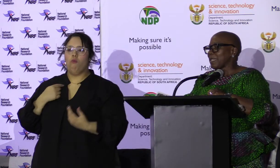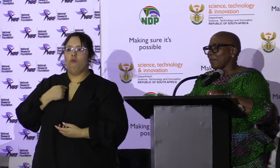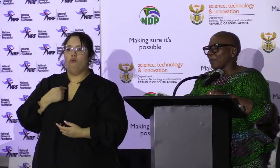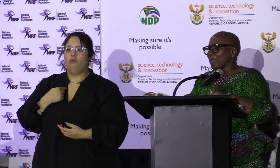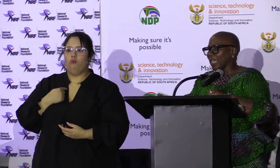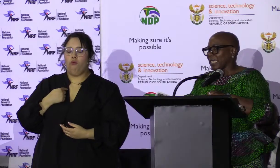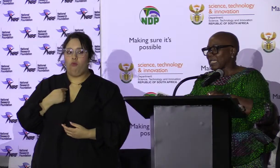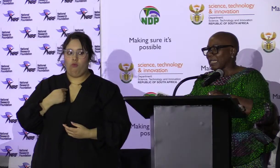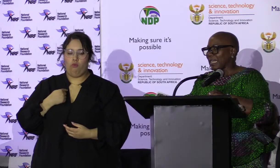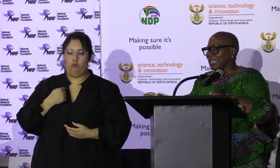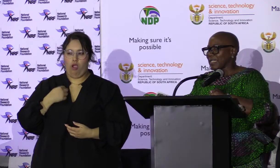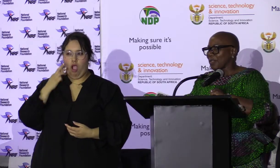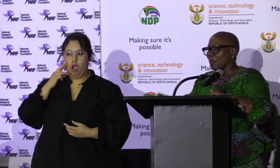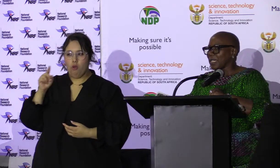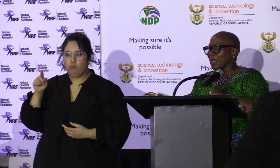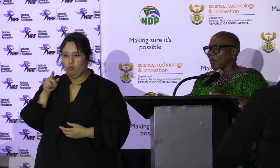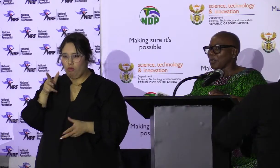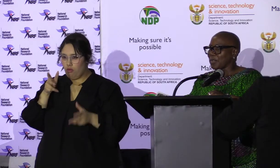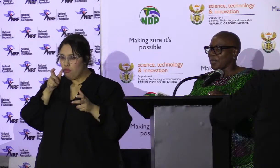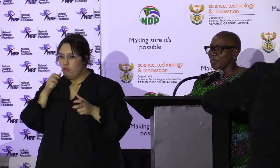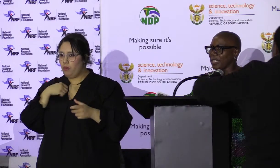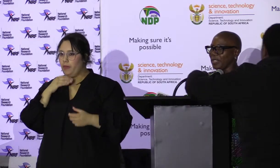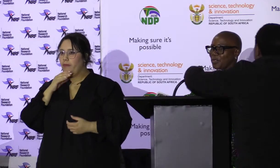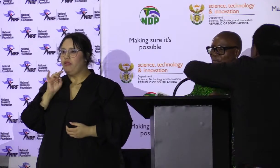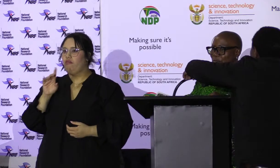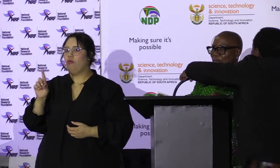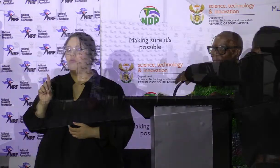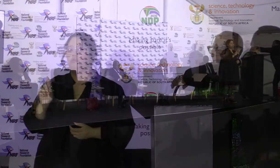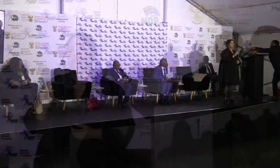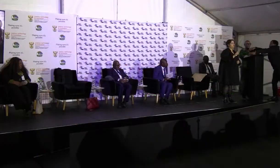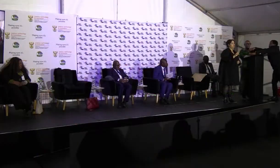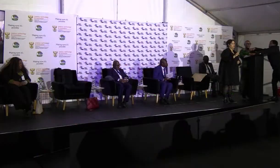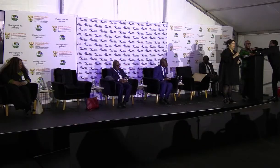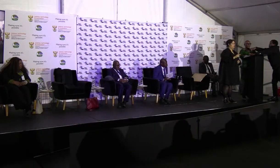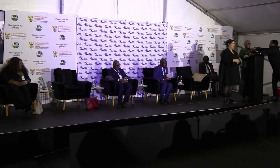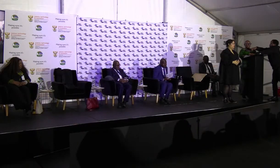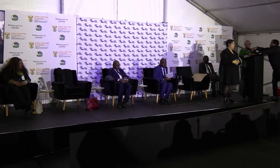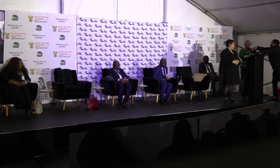I hope, Bantabami, you're getting a lesson what I want to say to you.